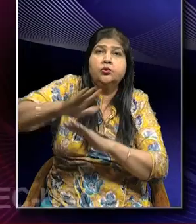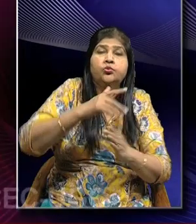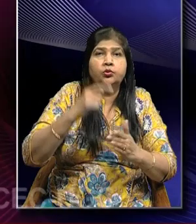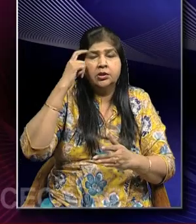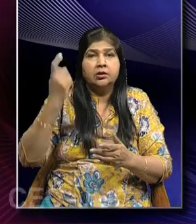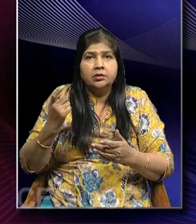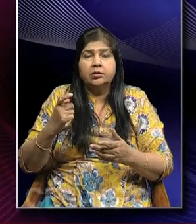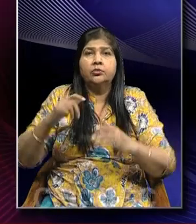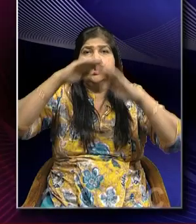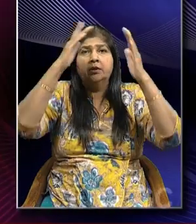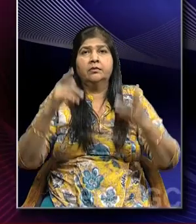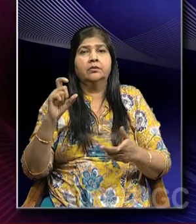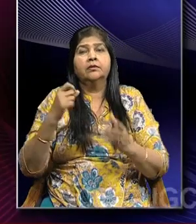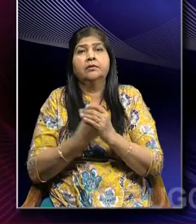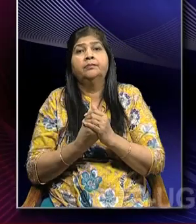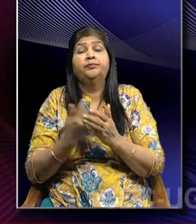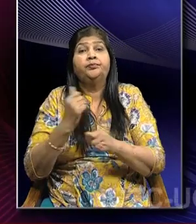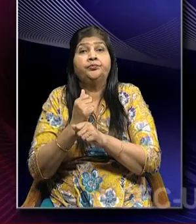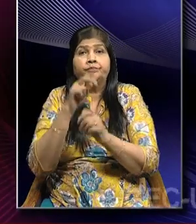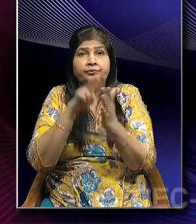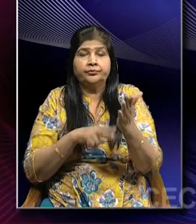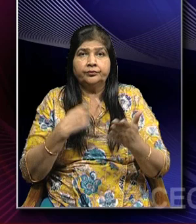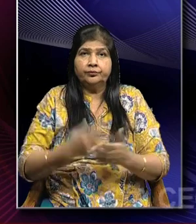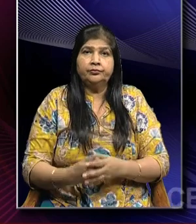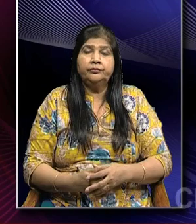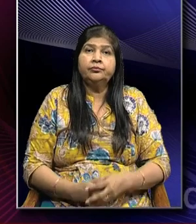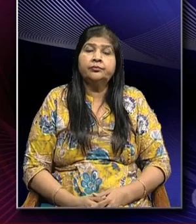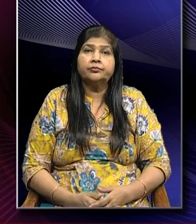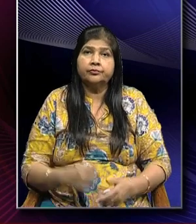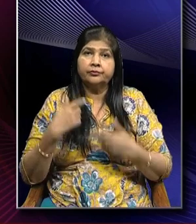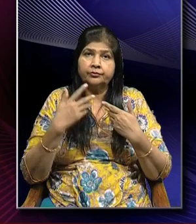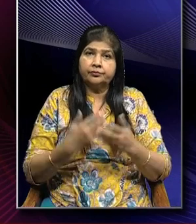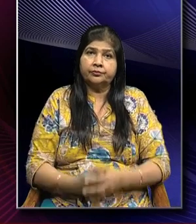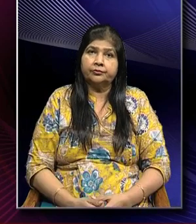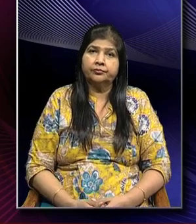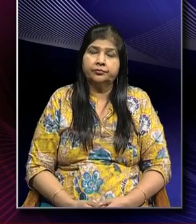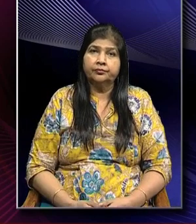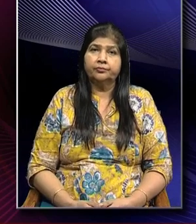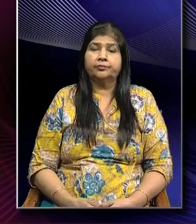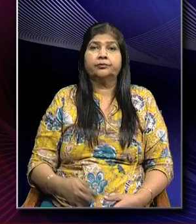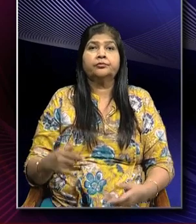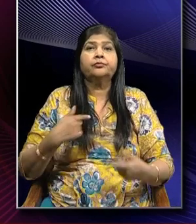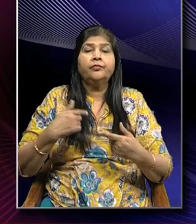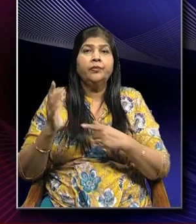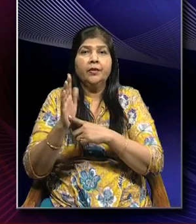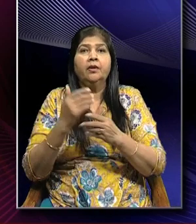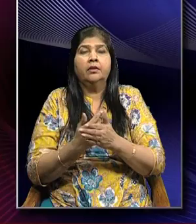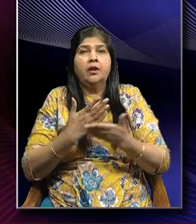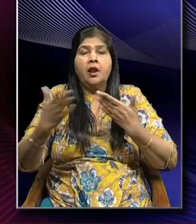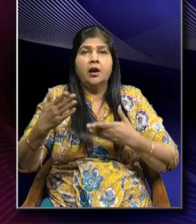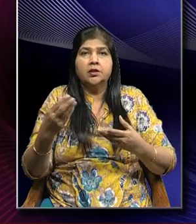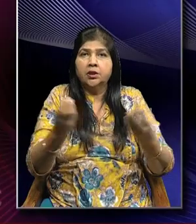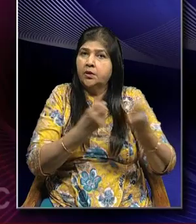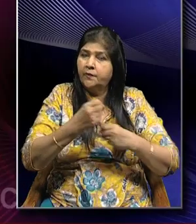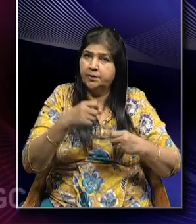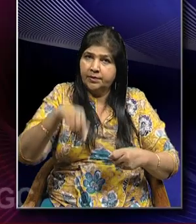environmental concern, and also to the governance point. So it is facilitating larger investments